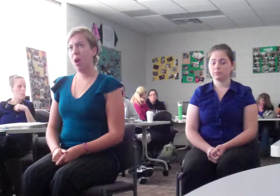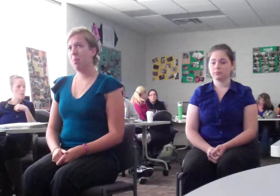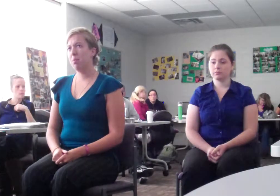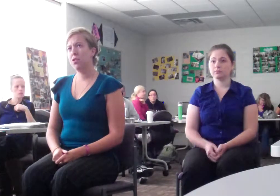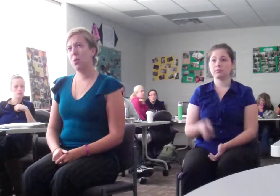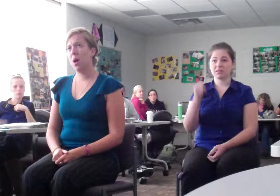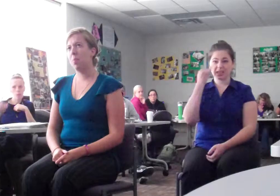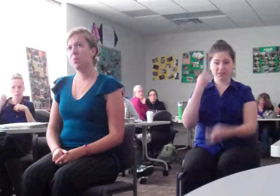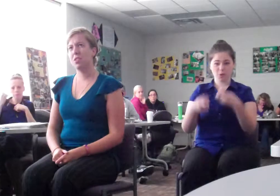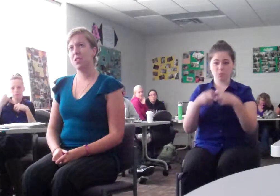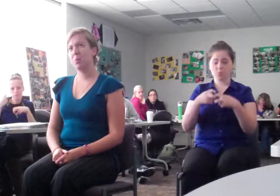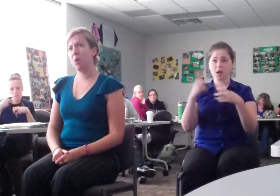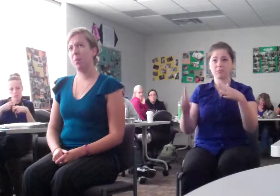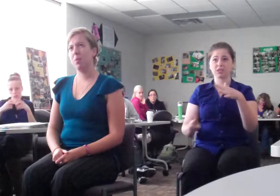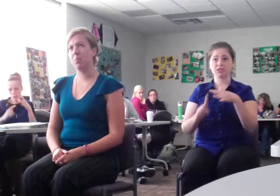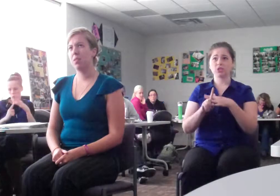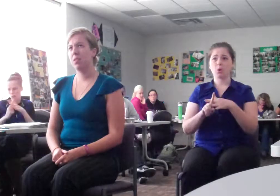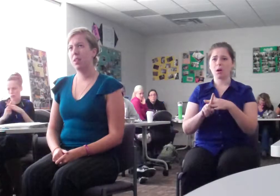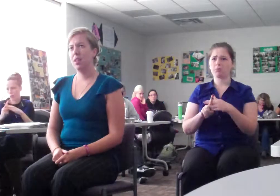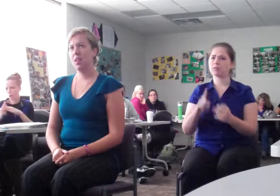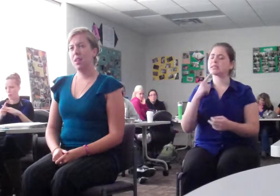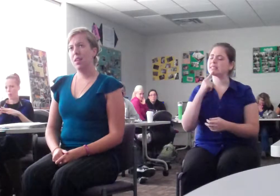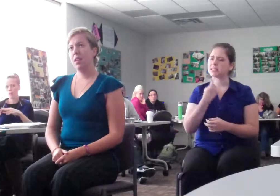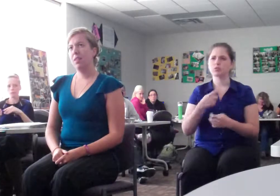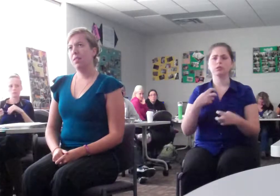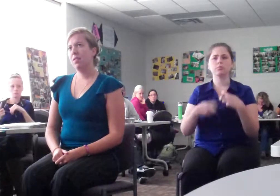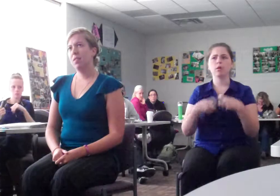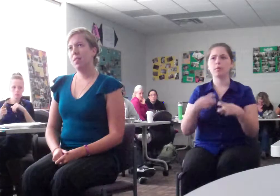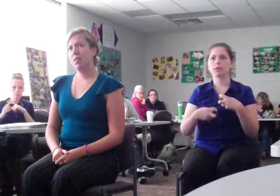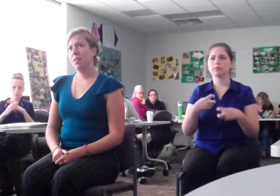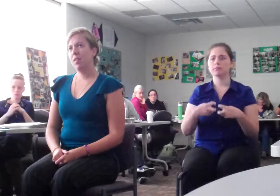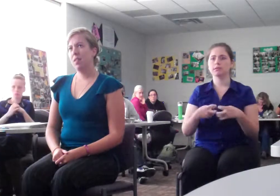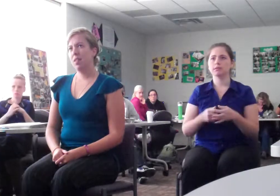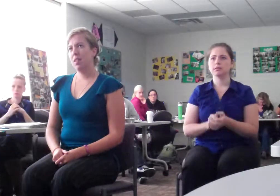If problems show up, serious problems,